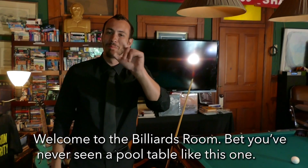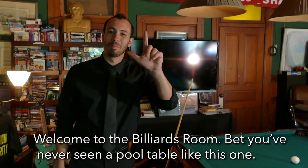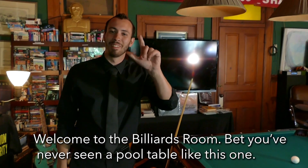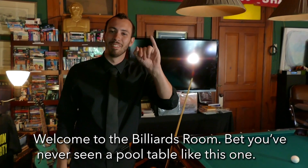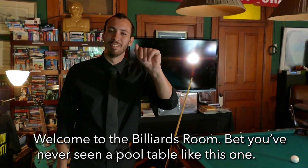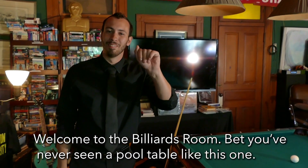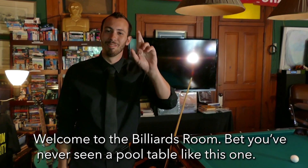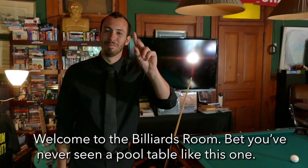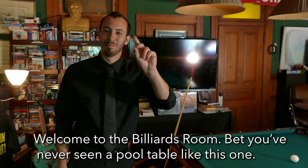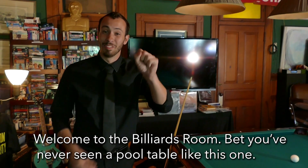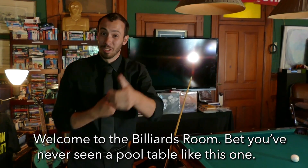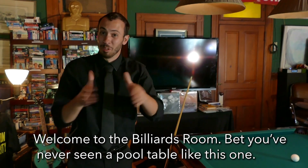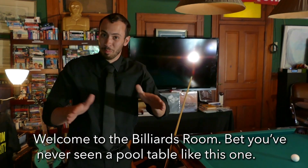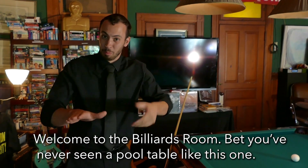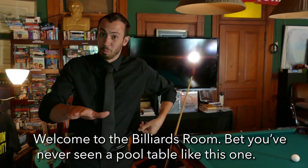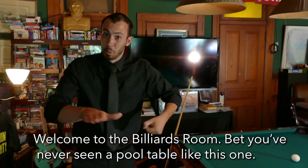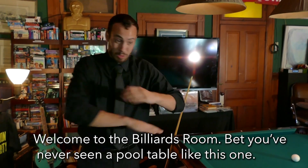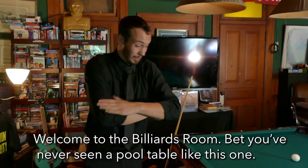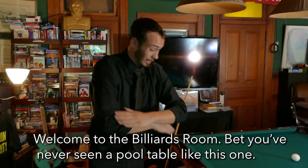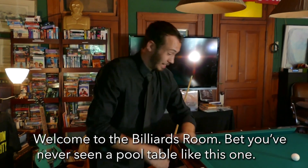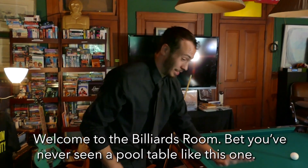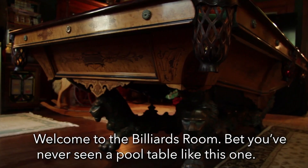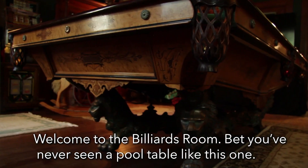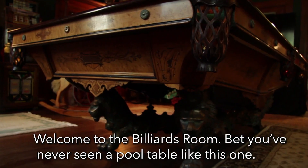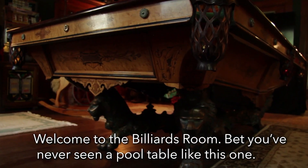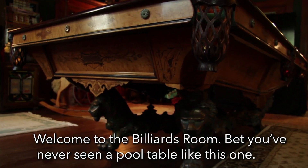Welcome to the billiards room. Bet you've never seen a pool table like this one.